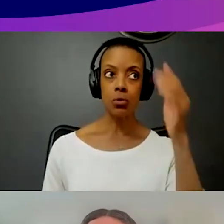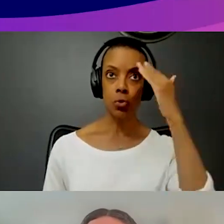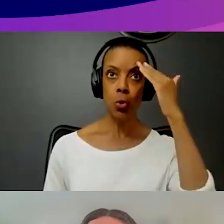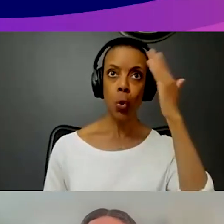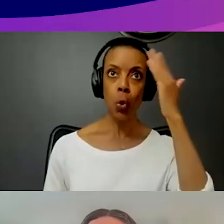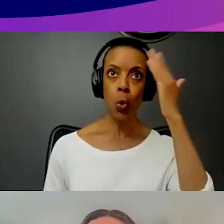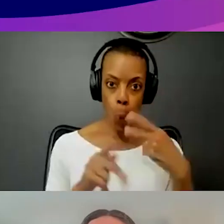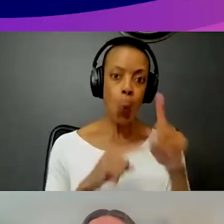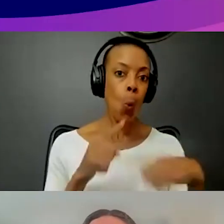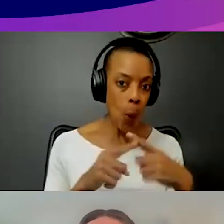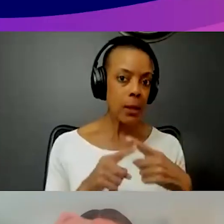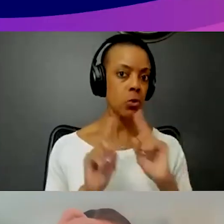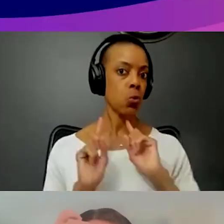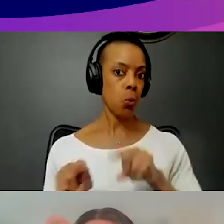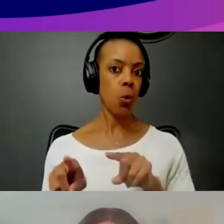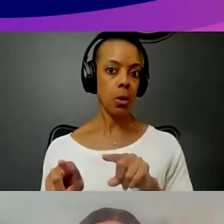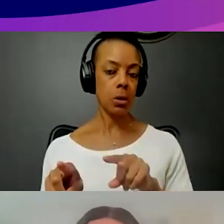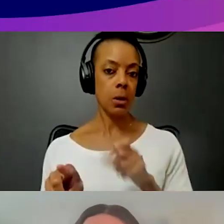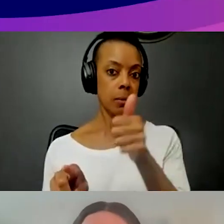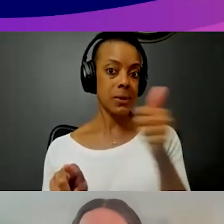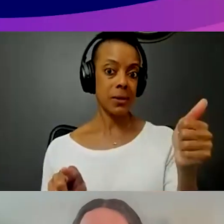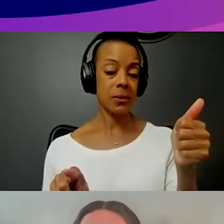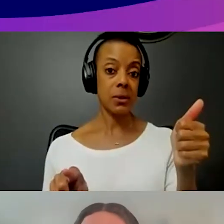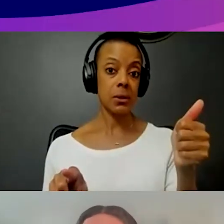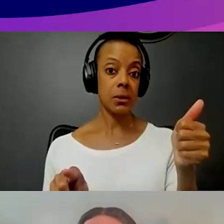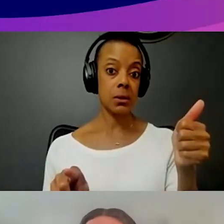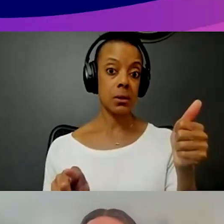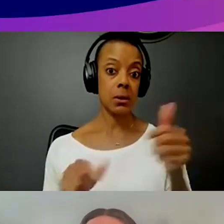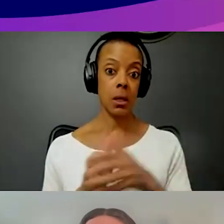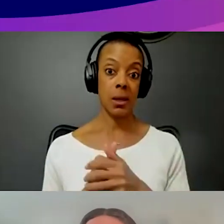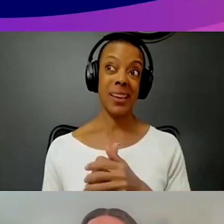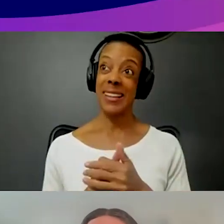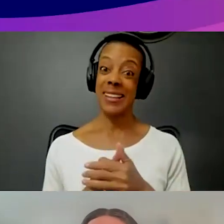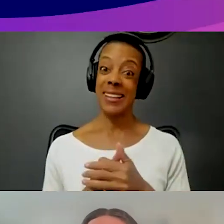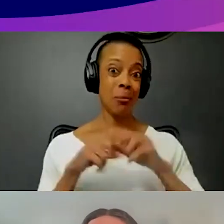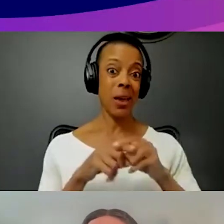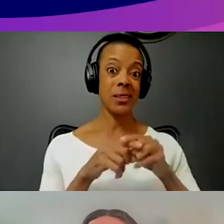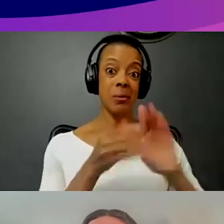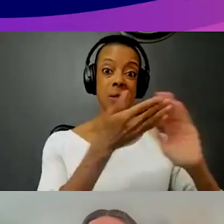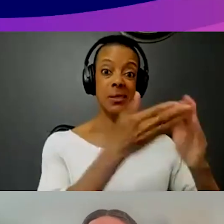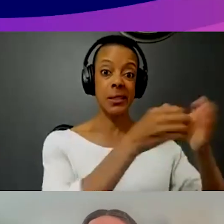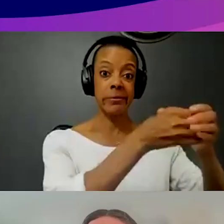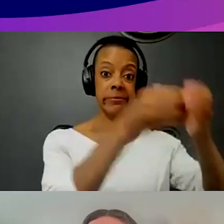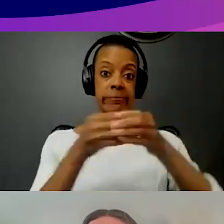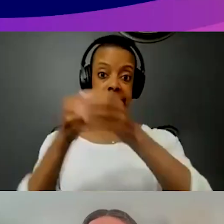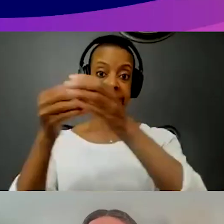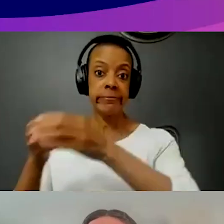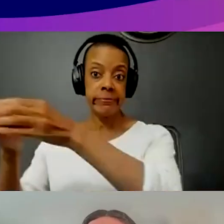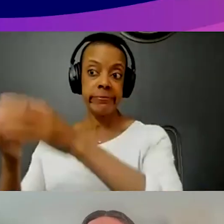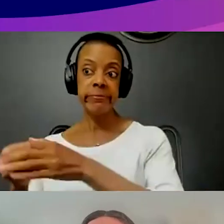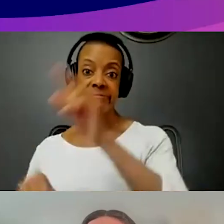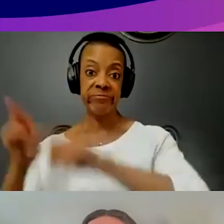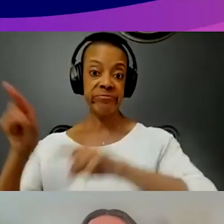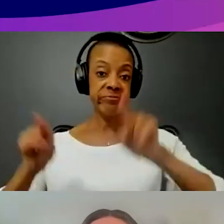And as Melanie said, it can vary much by jurisdiction, which is very interesting. Between often